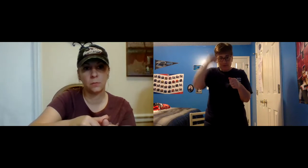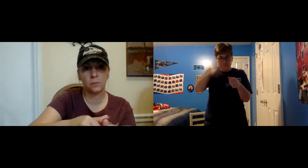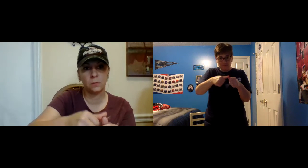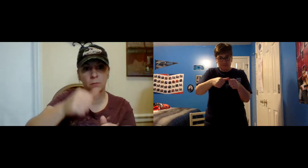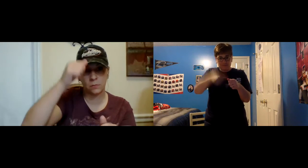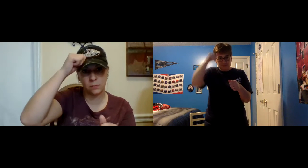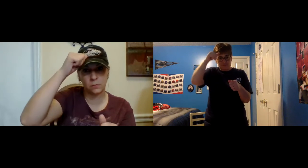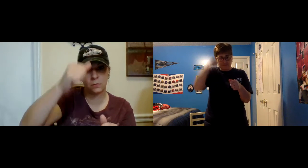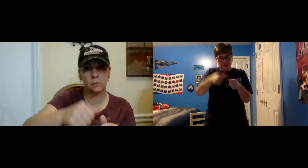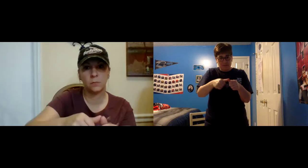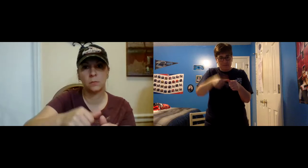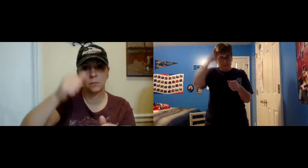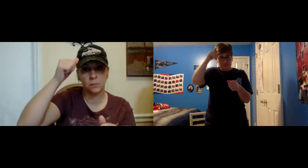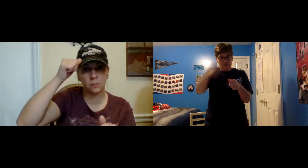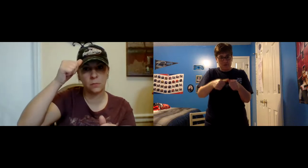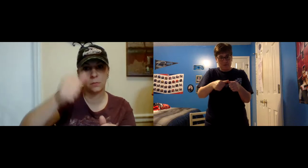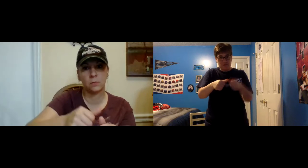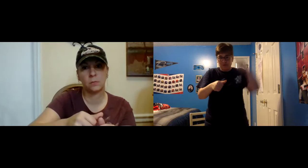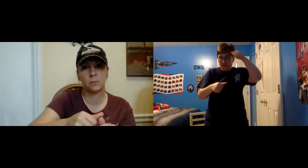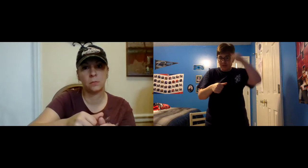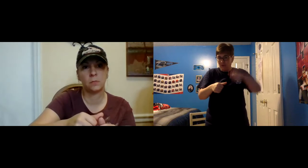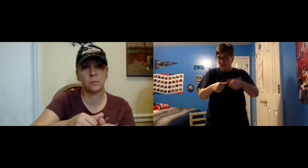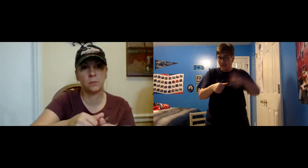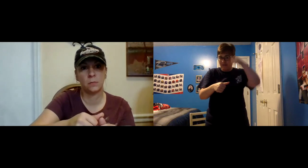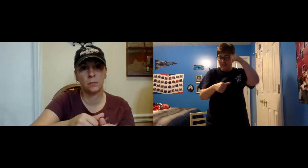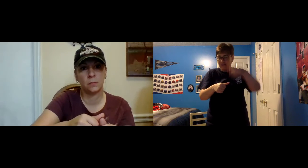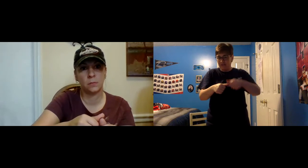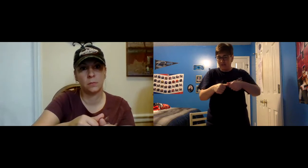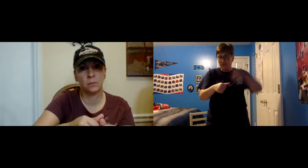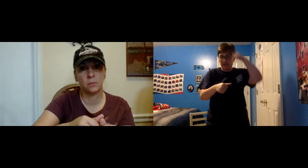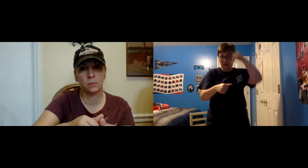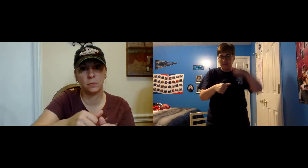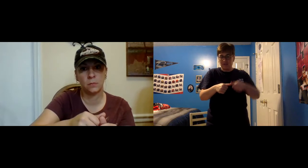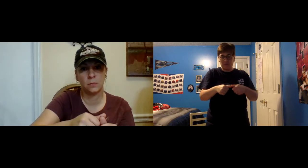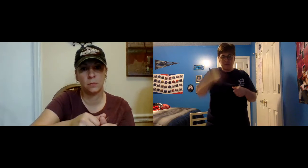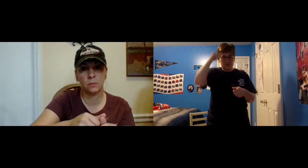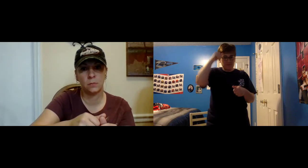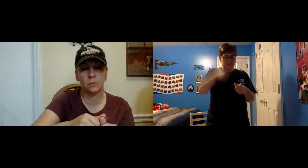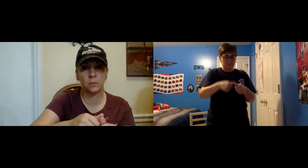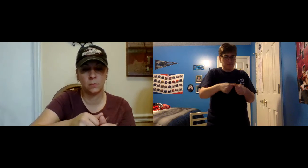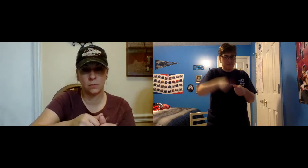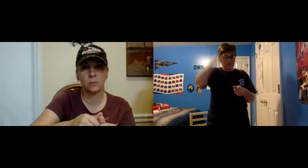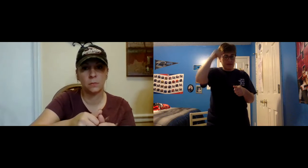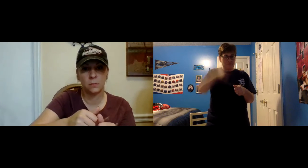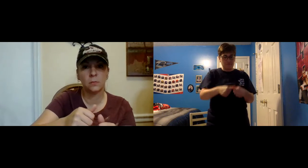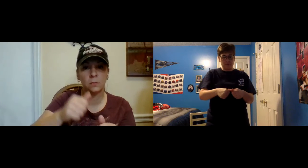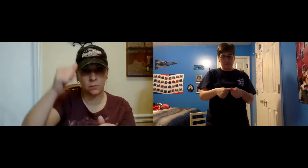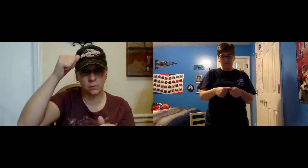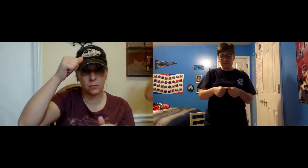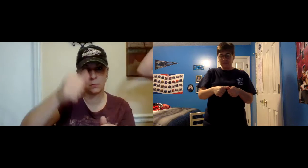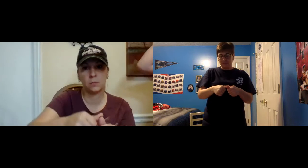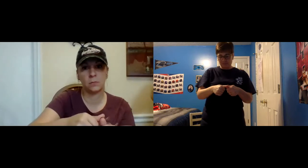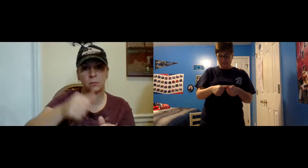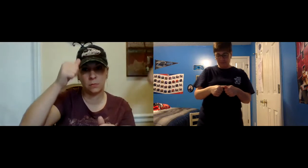remember. Yeah. So remember. And then if you were a lefty, you just do the opposite, remember. But yeah,